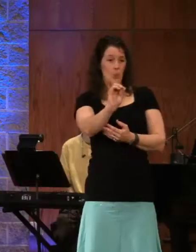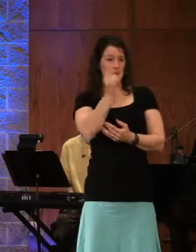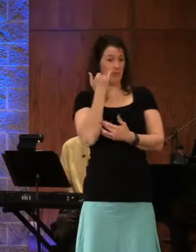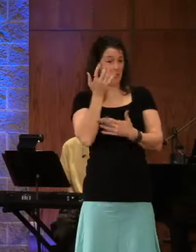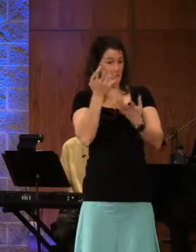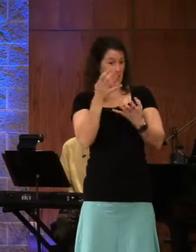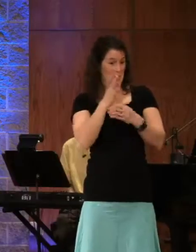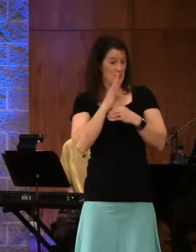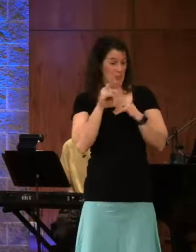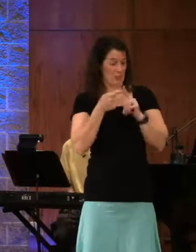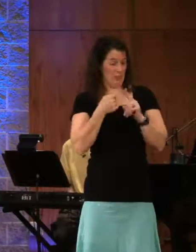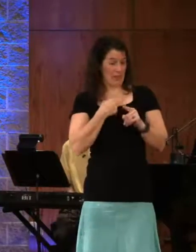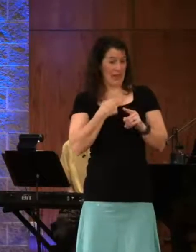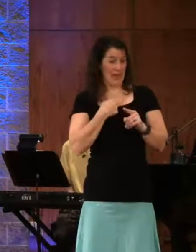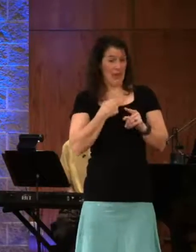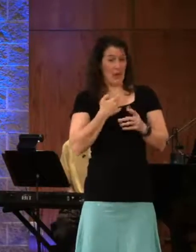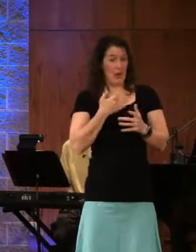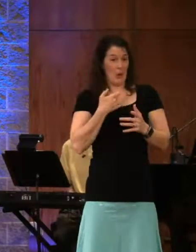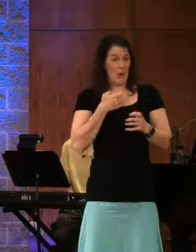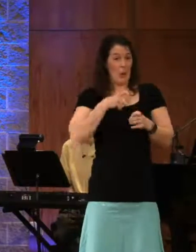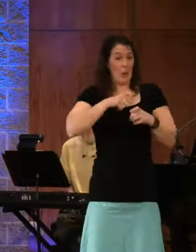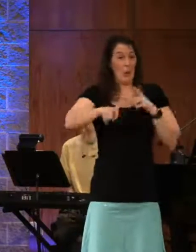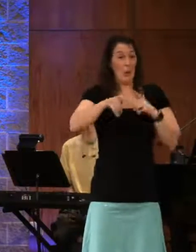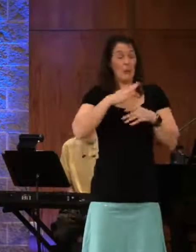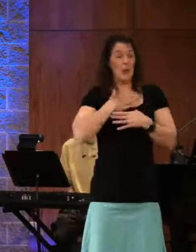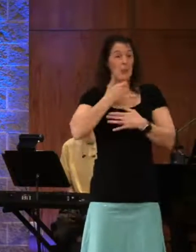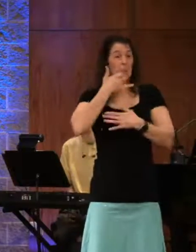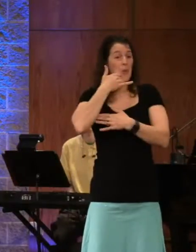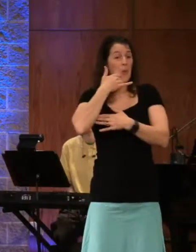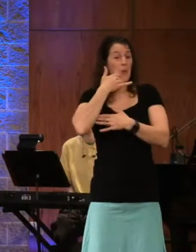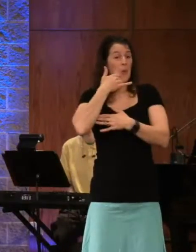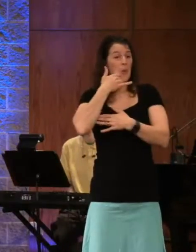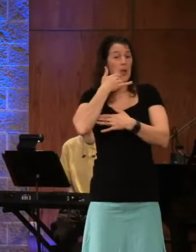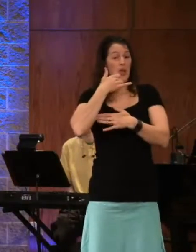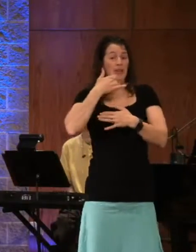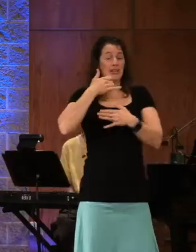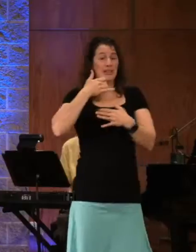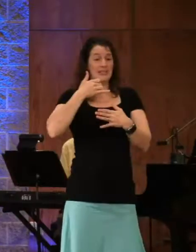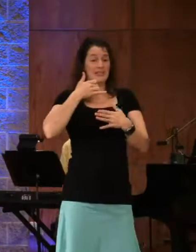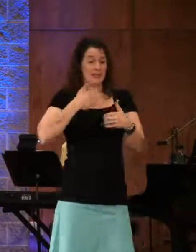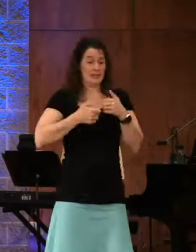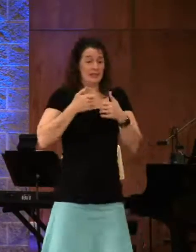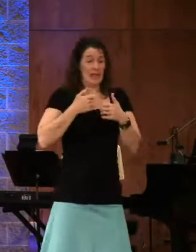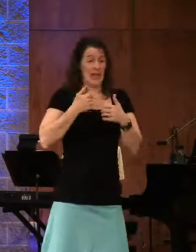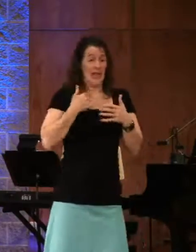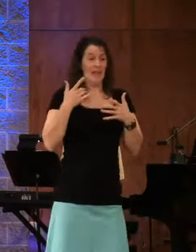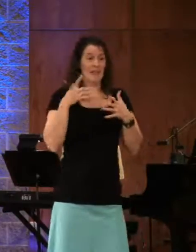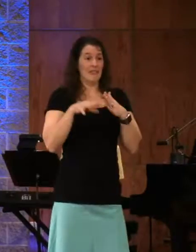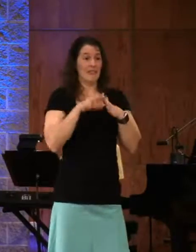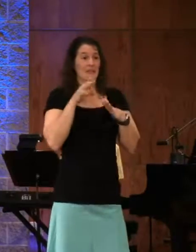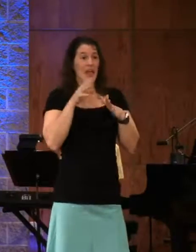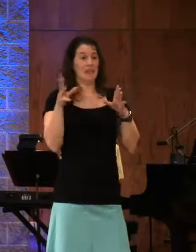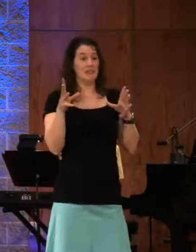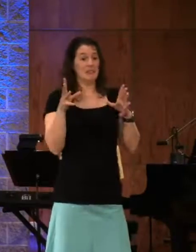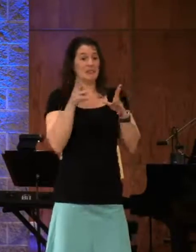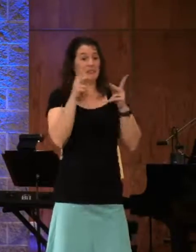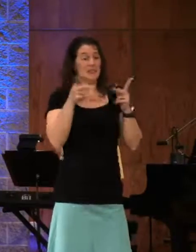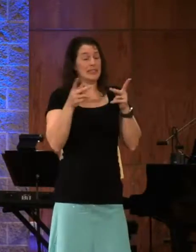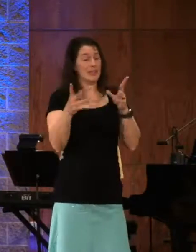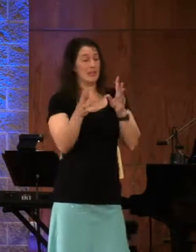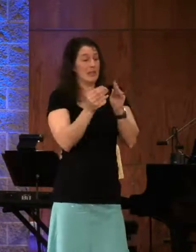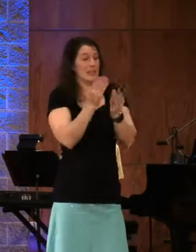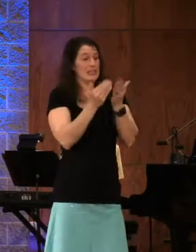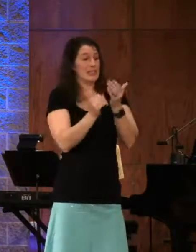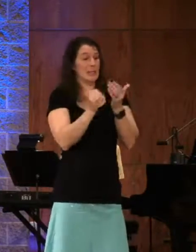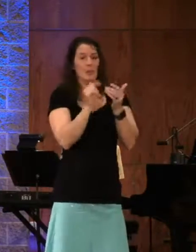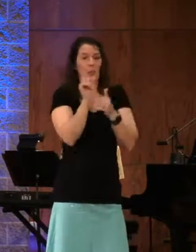209-602-9980. If you want to come talk to me, just call me on the phone. Call me up on that phone and I'll find a place to meet you somewhere, somehow. If